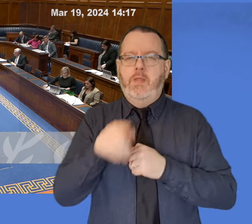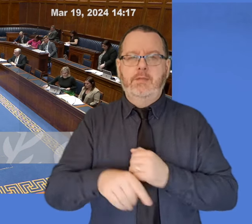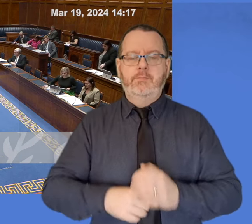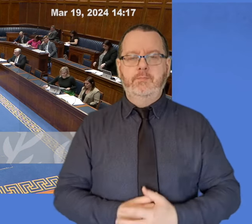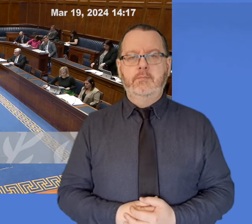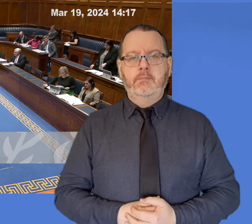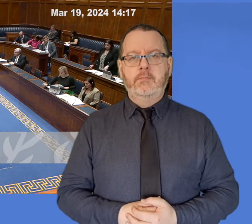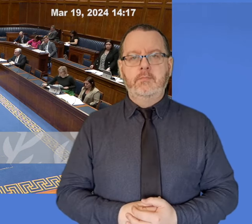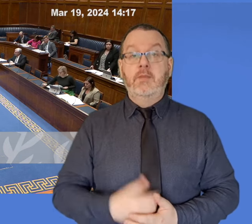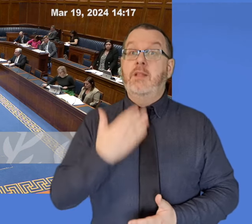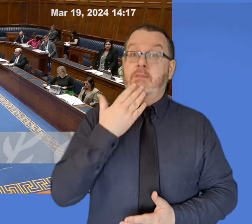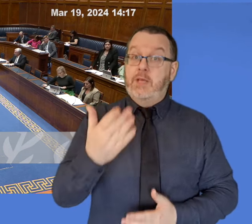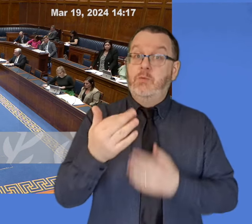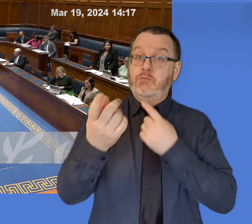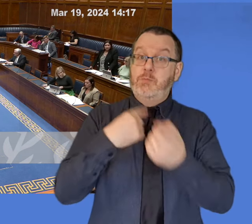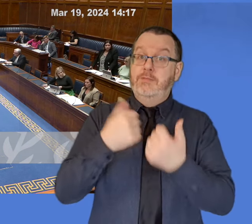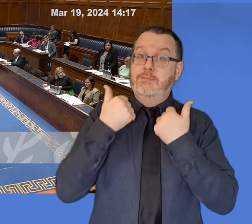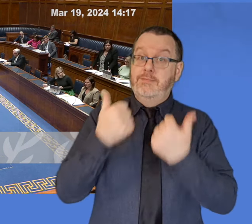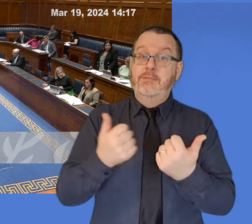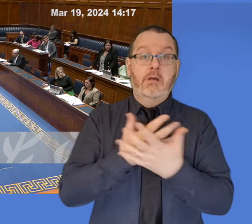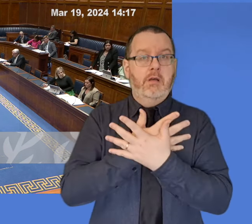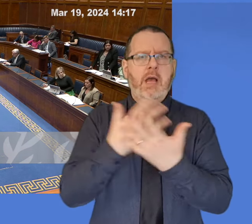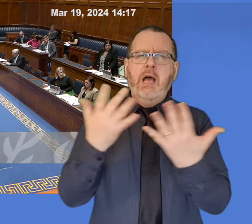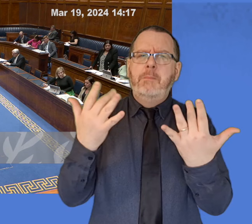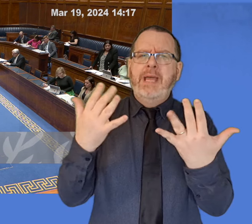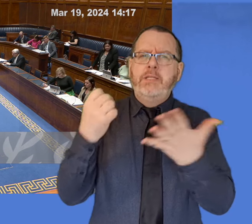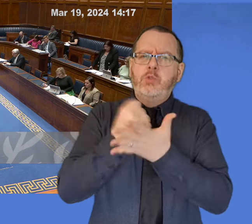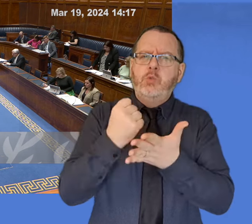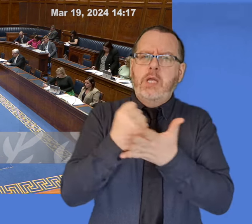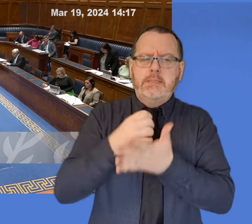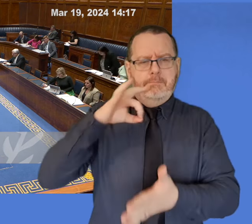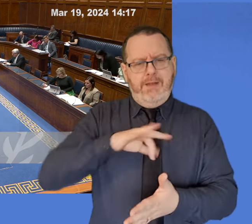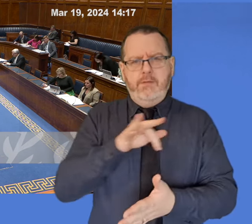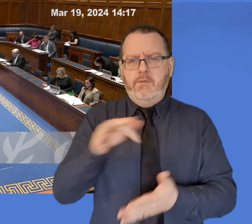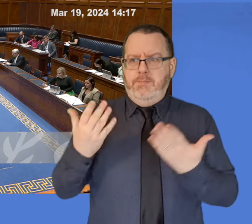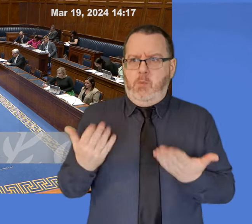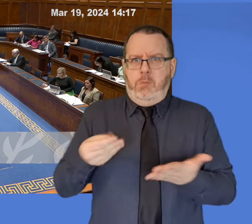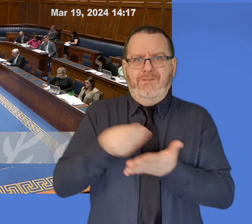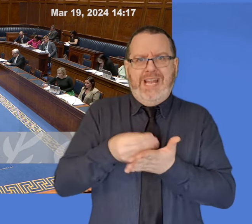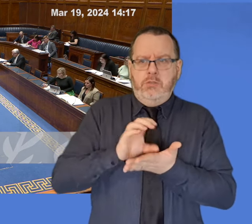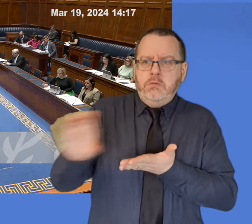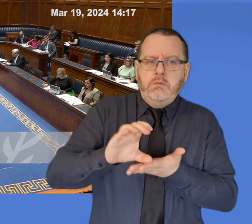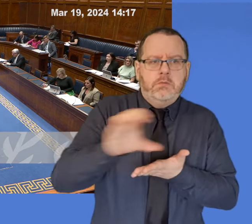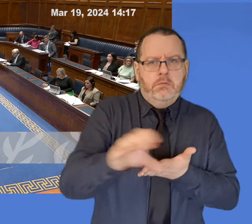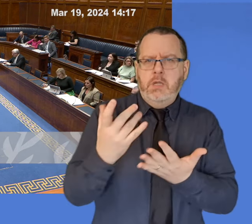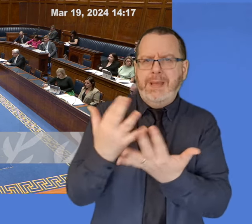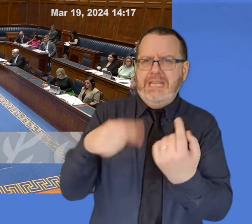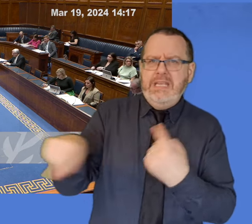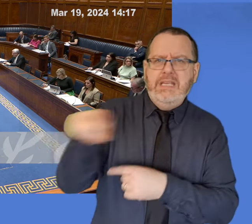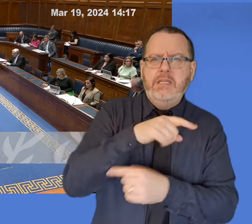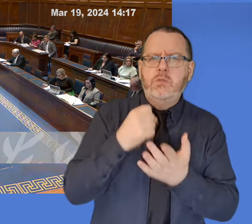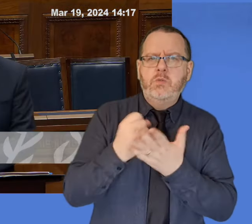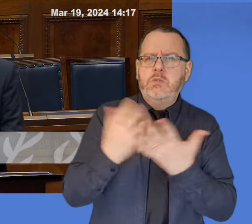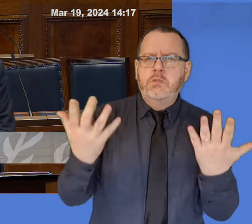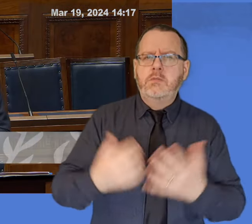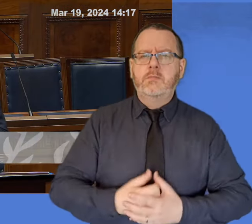Thanks for the response. How many students benefit from existing financial support measures? Sure.